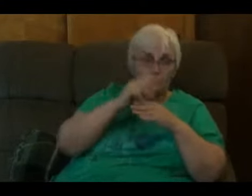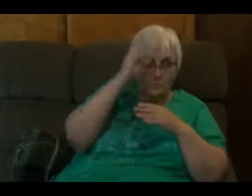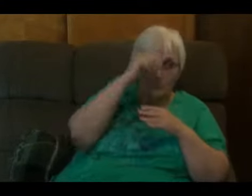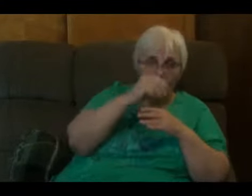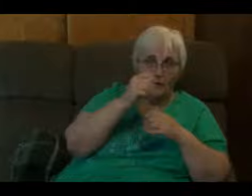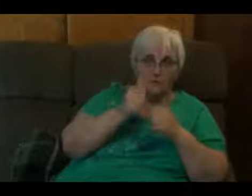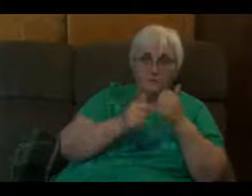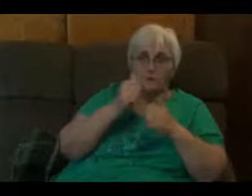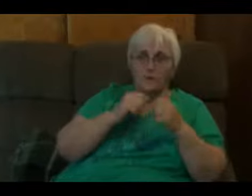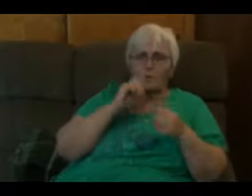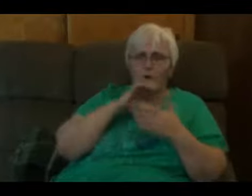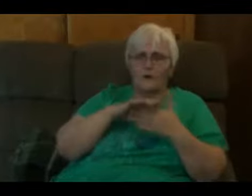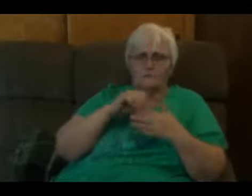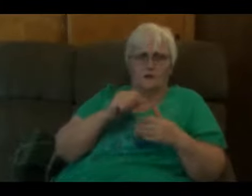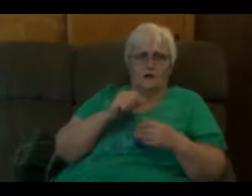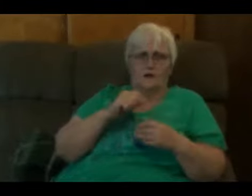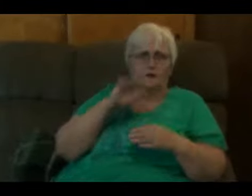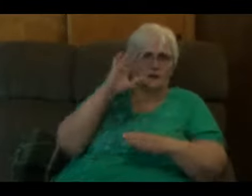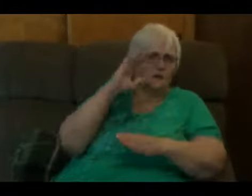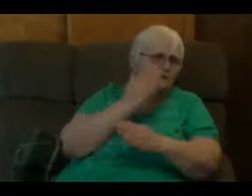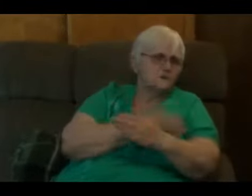my wife and I and Ben were discussing this.